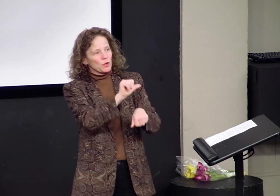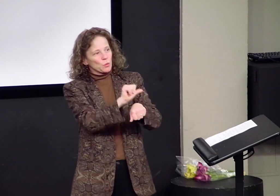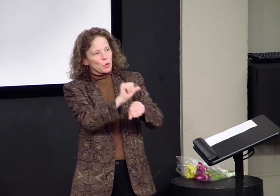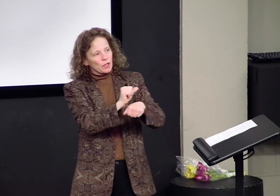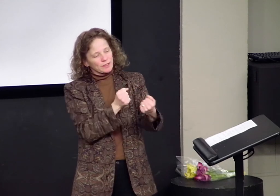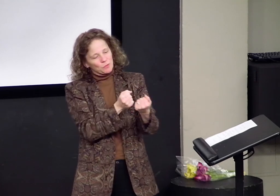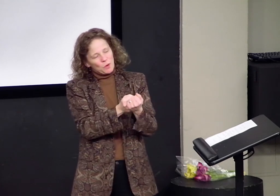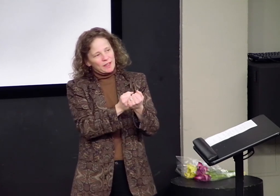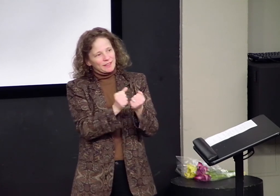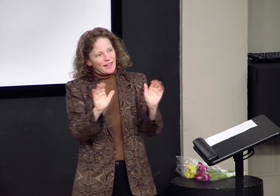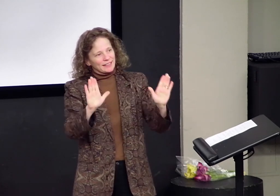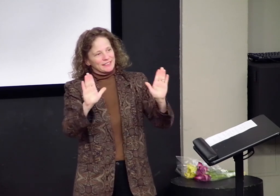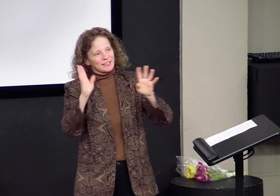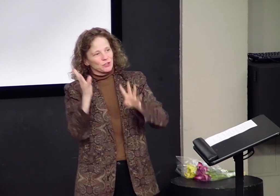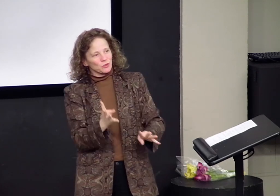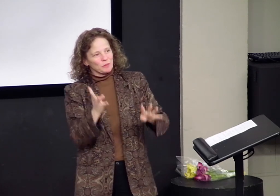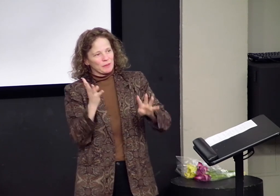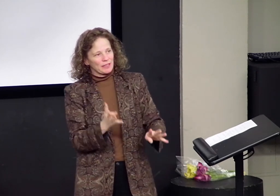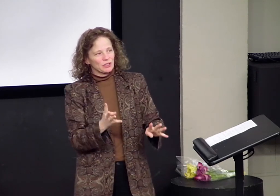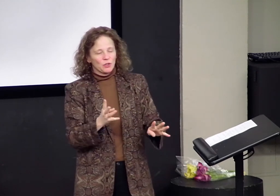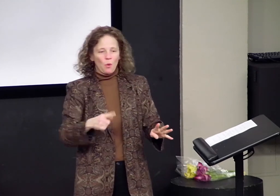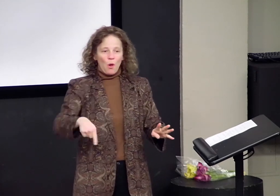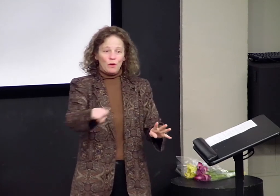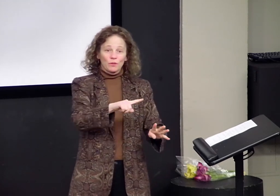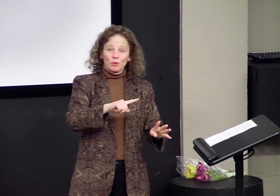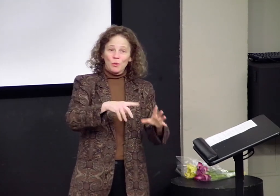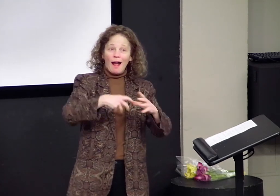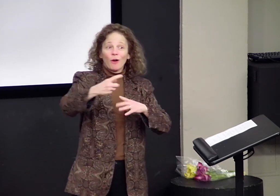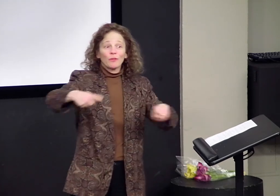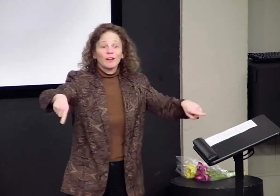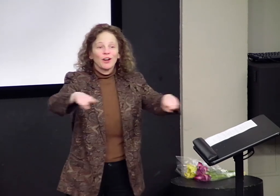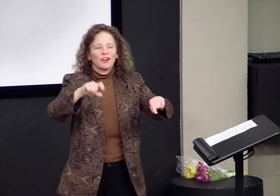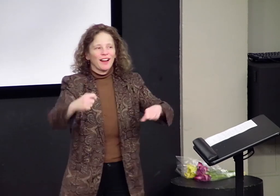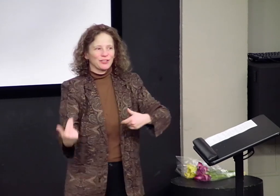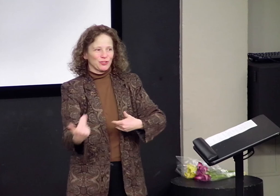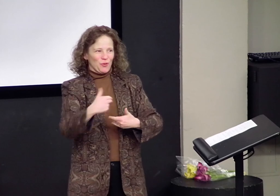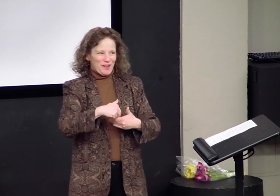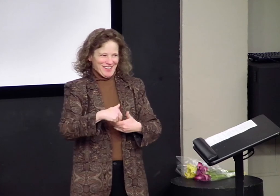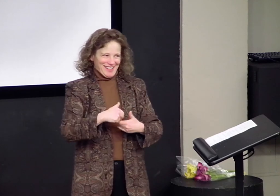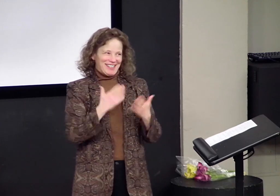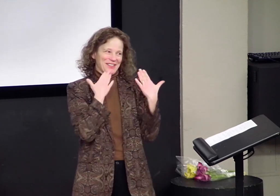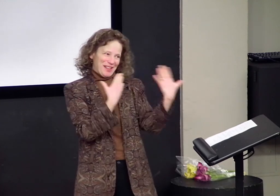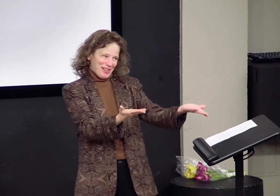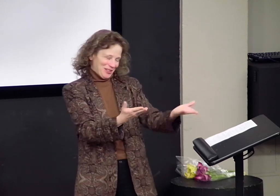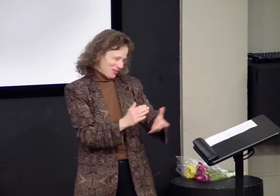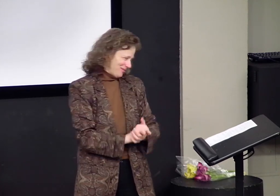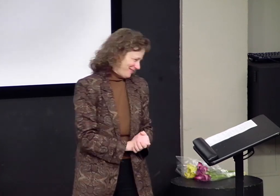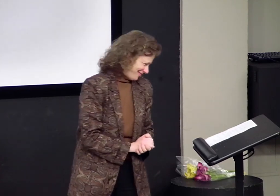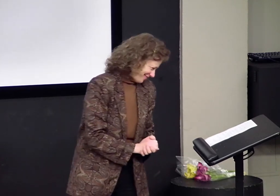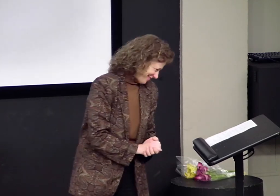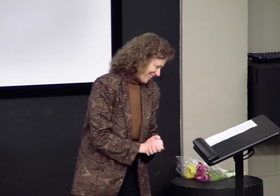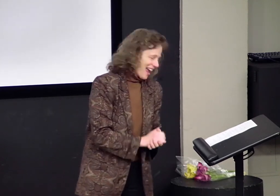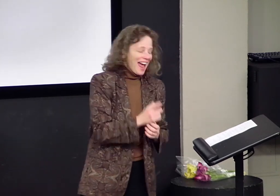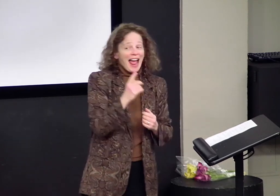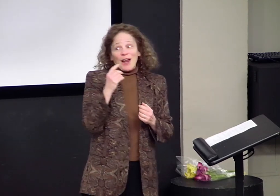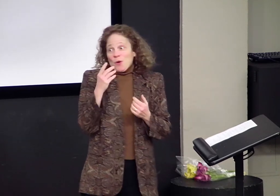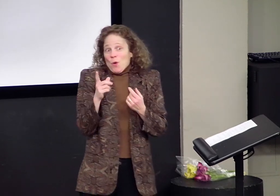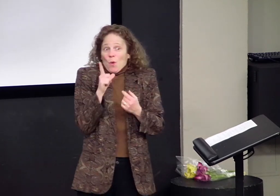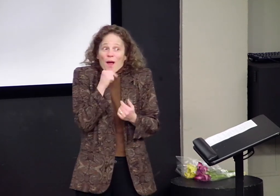TV department for their work in supporting this excellent live stream for those who could not be here today to actually be able